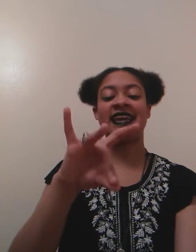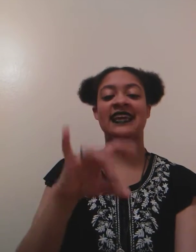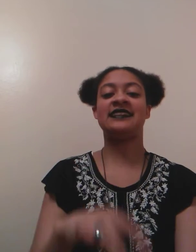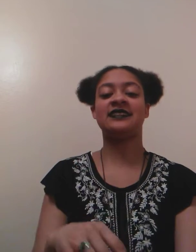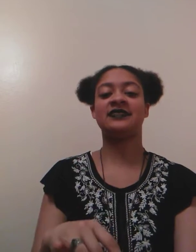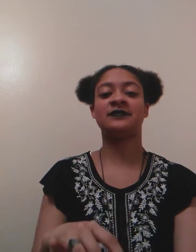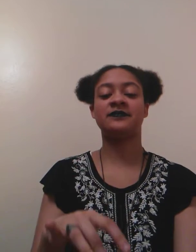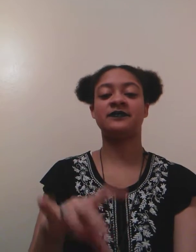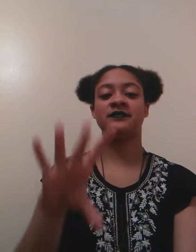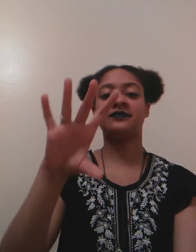78,